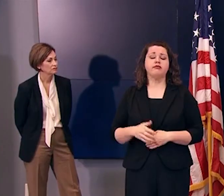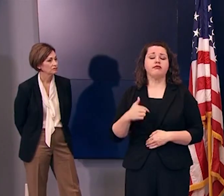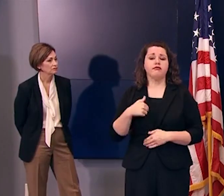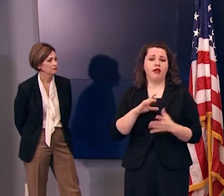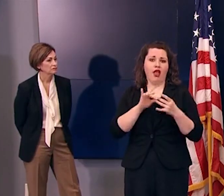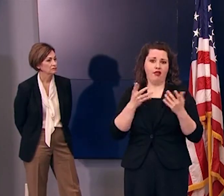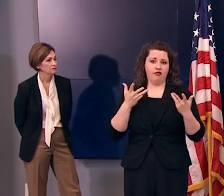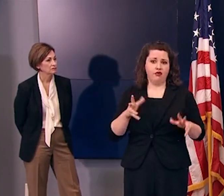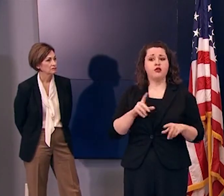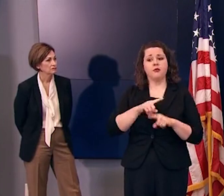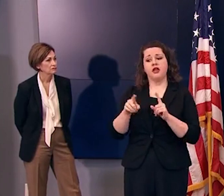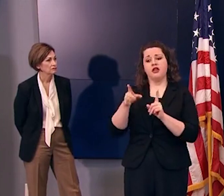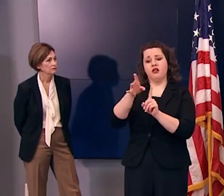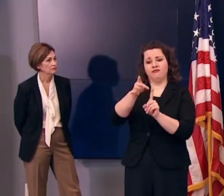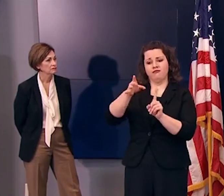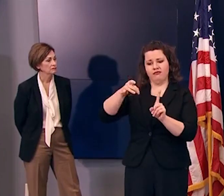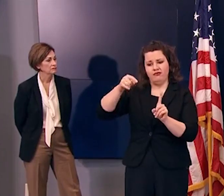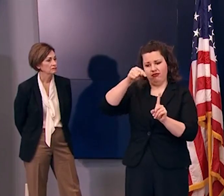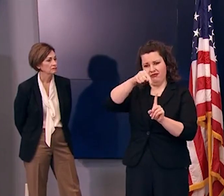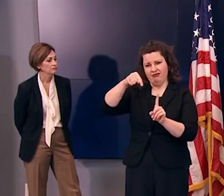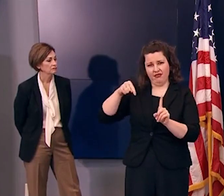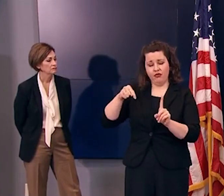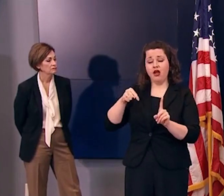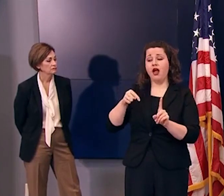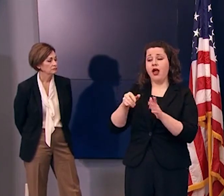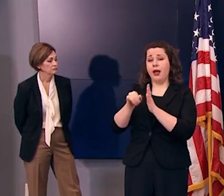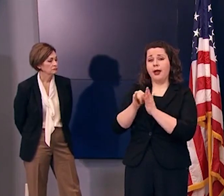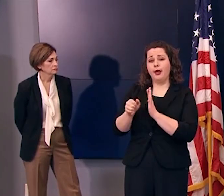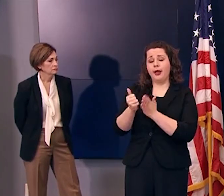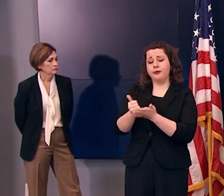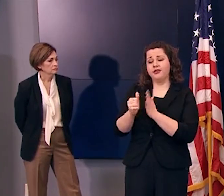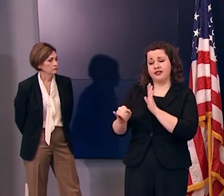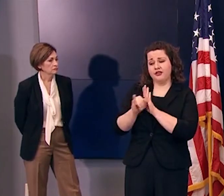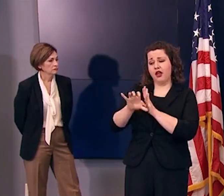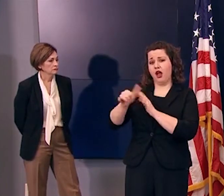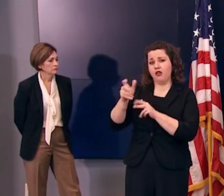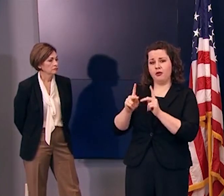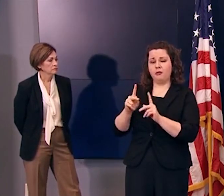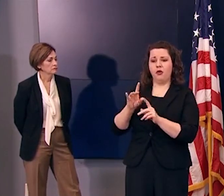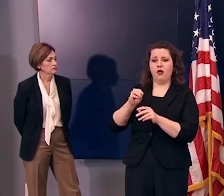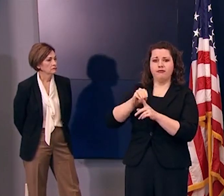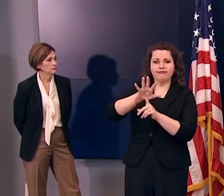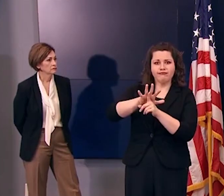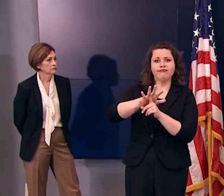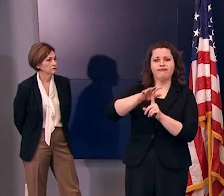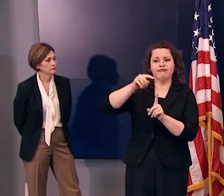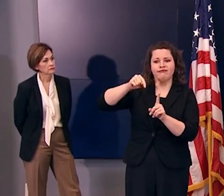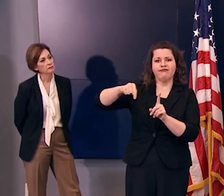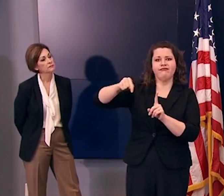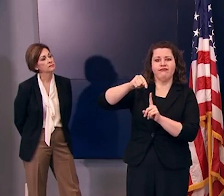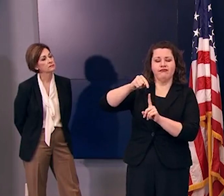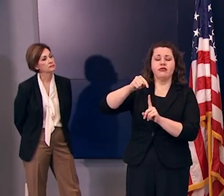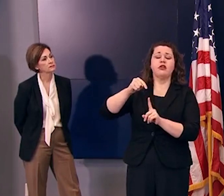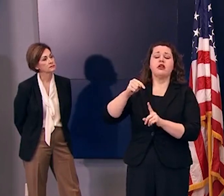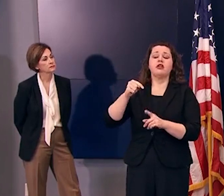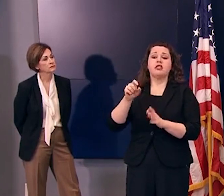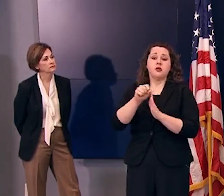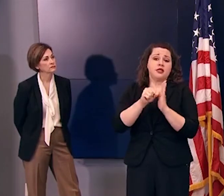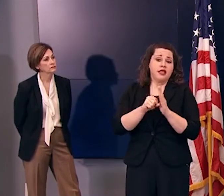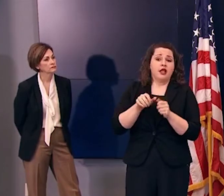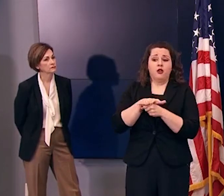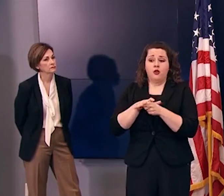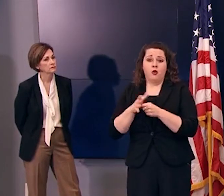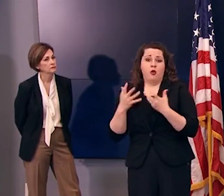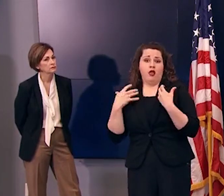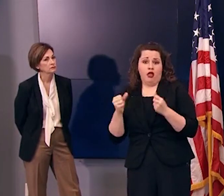stated, contact tracing helps us identify other individuals who have been in close contact with a positive case. And state or local public